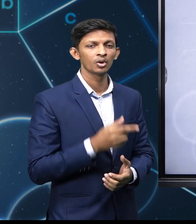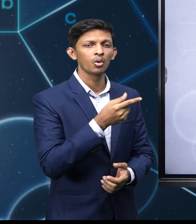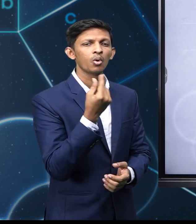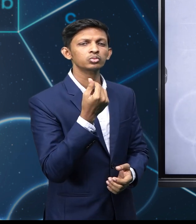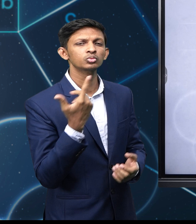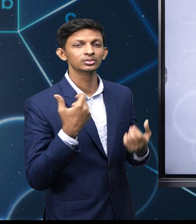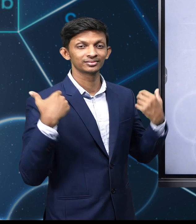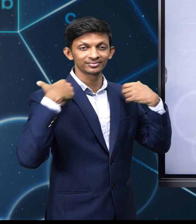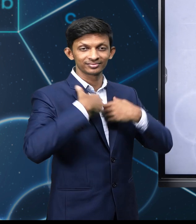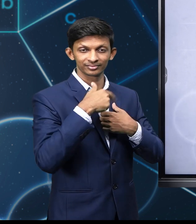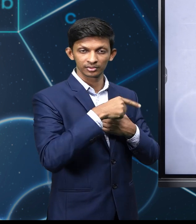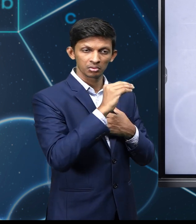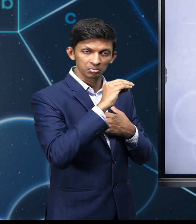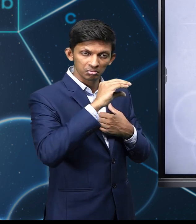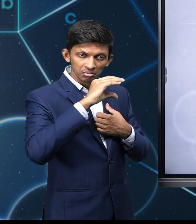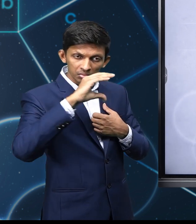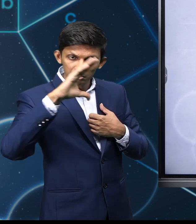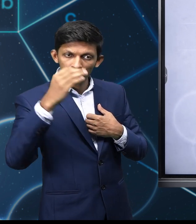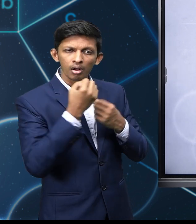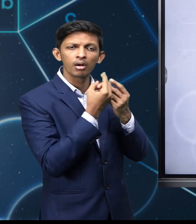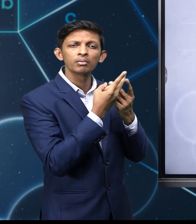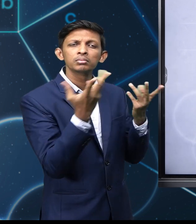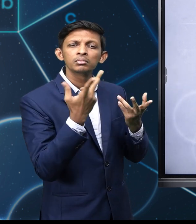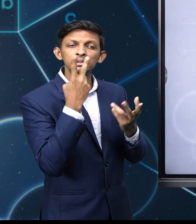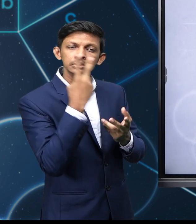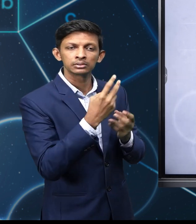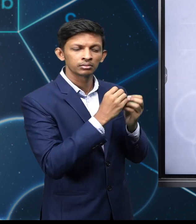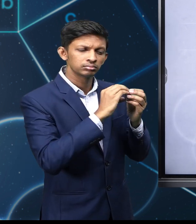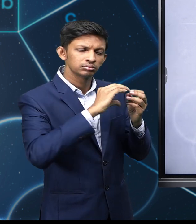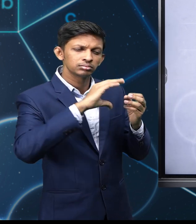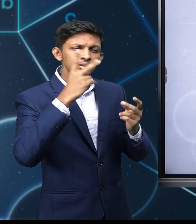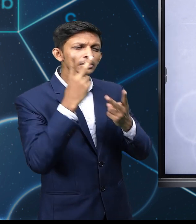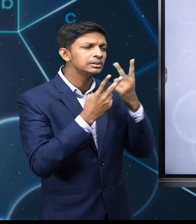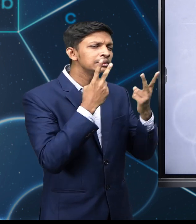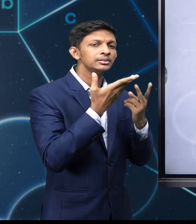The price of the shirts increases as the number of shirts increases.